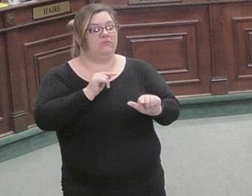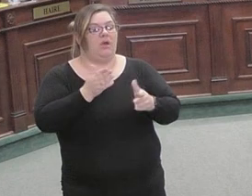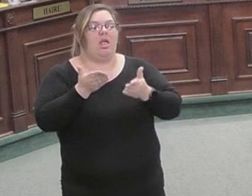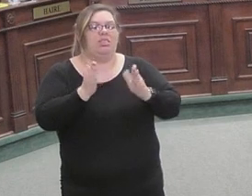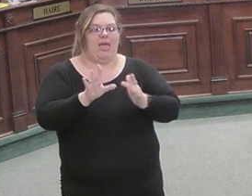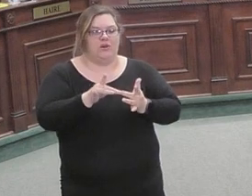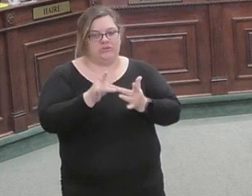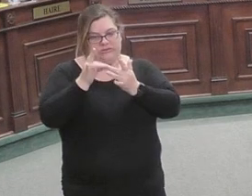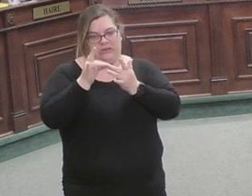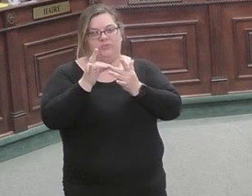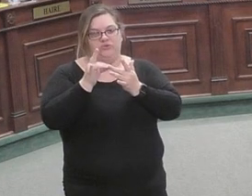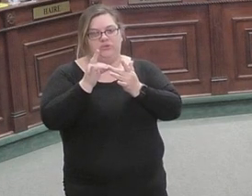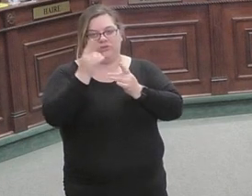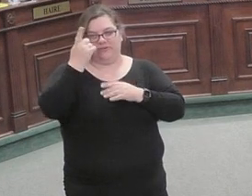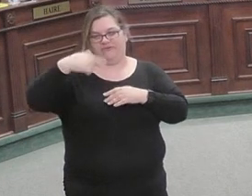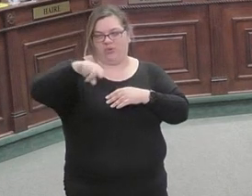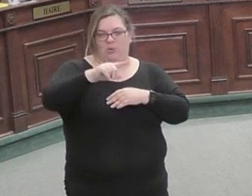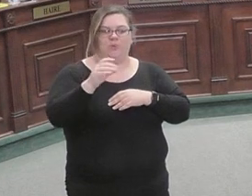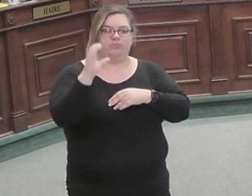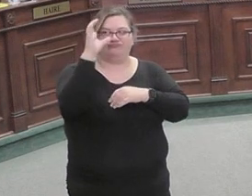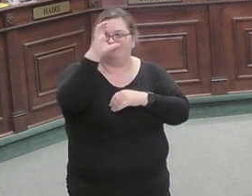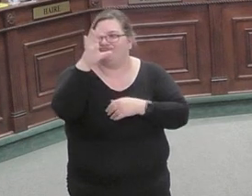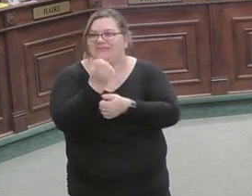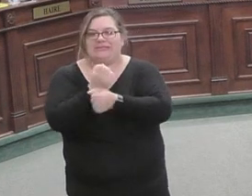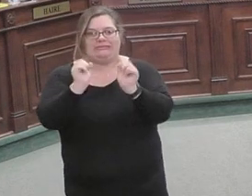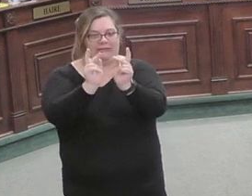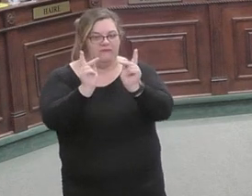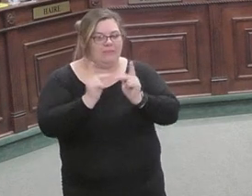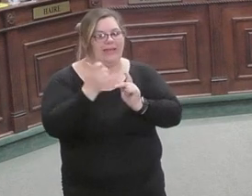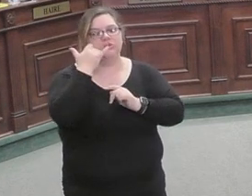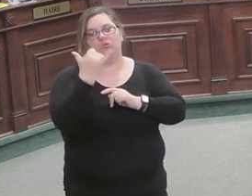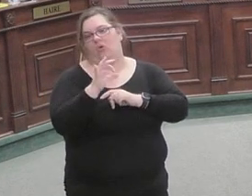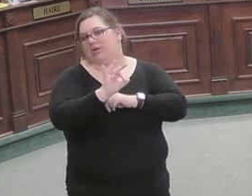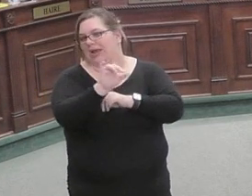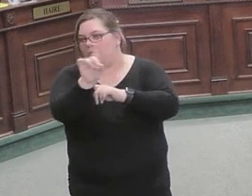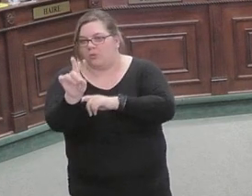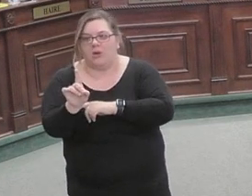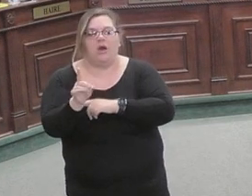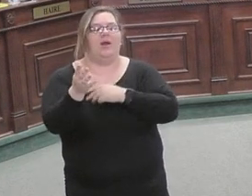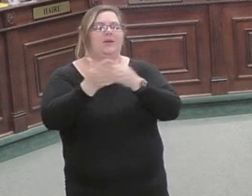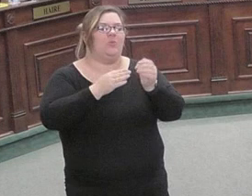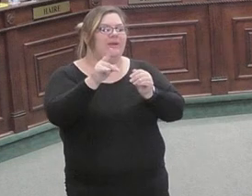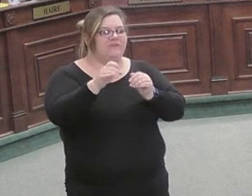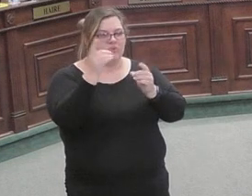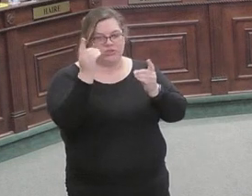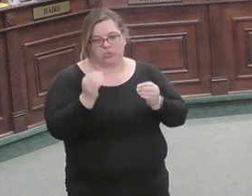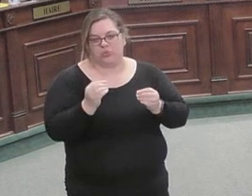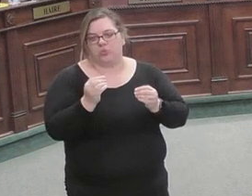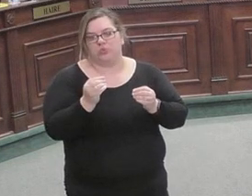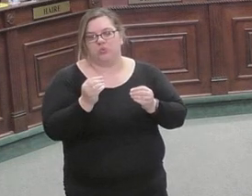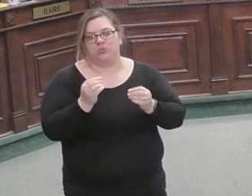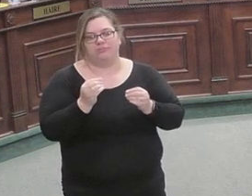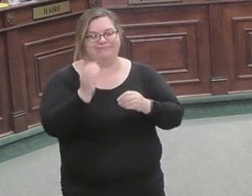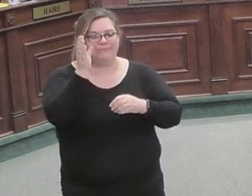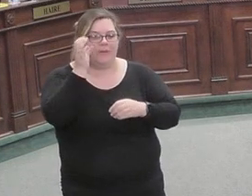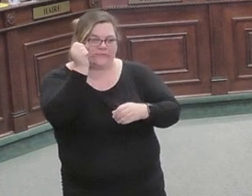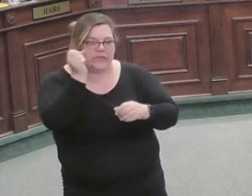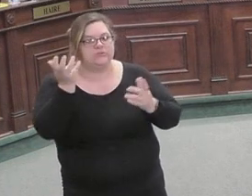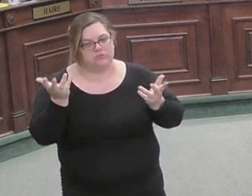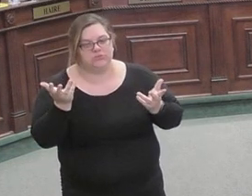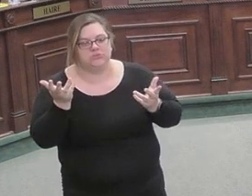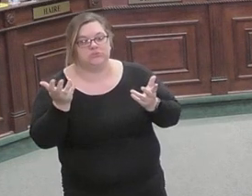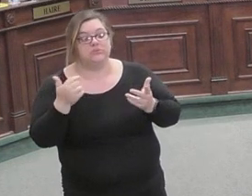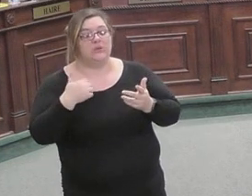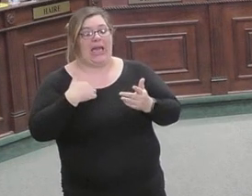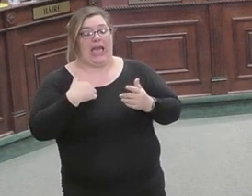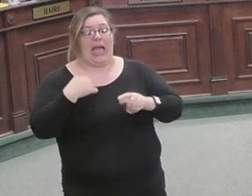allows exceptions for you to go and seek safety or to call 911 or do whatever you need to do using common sense practices. I